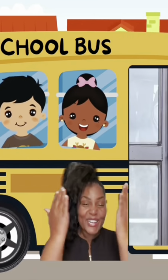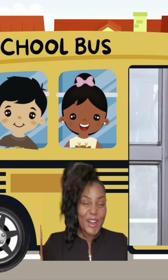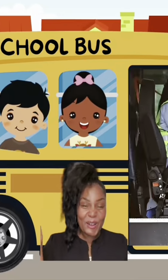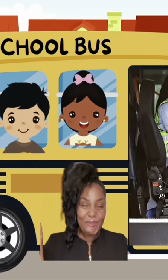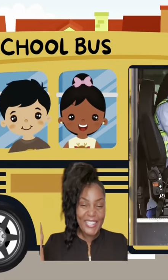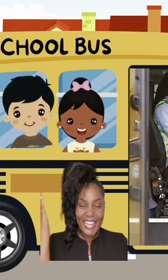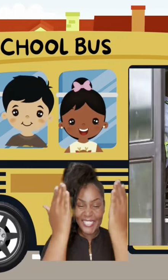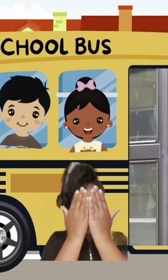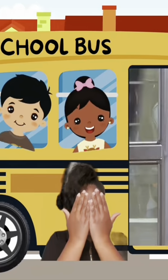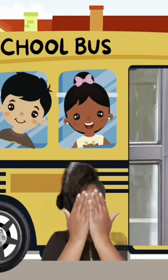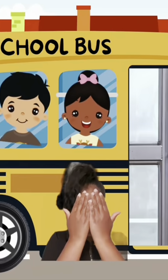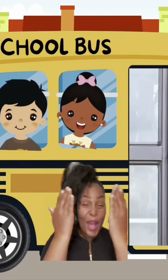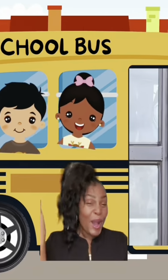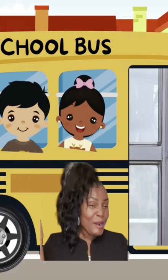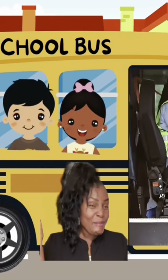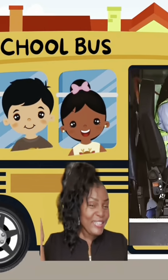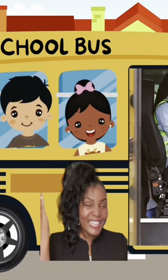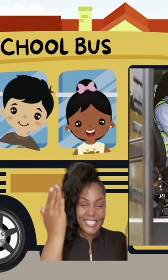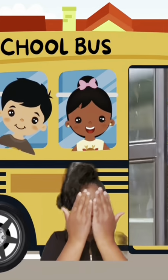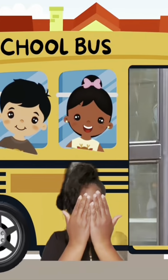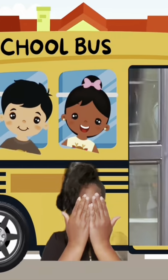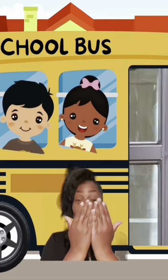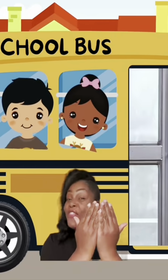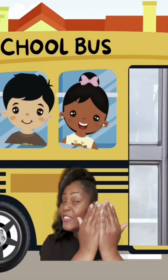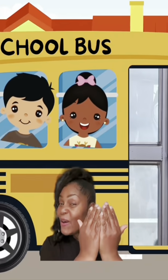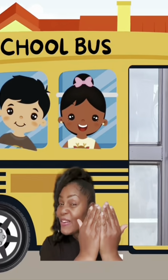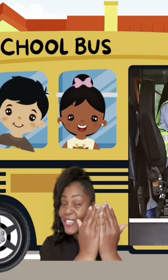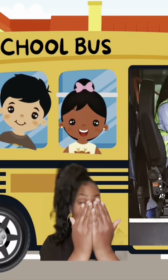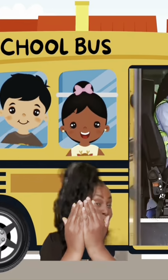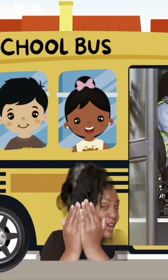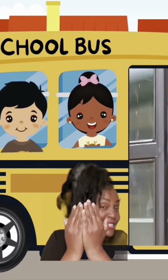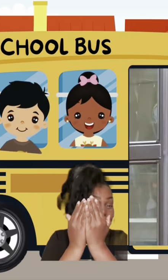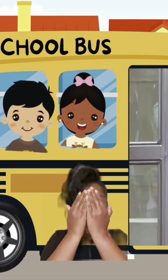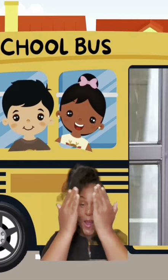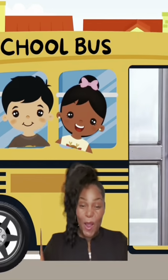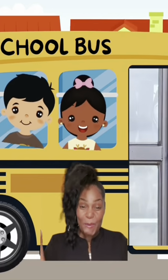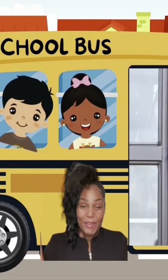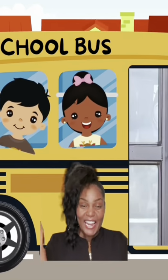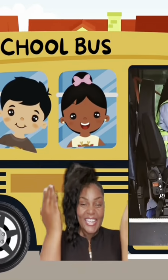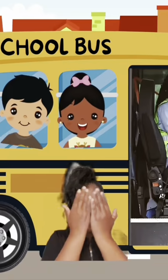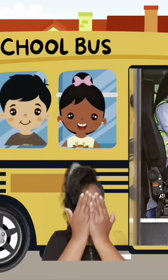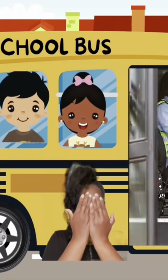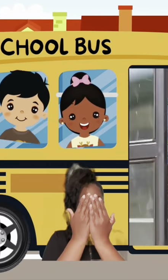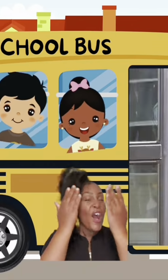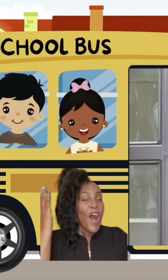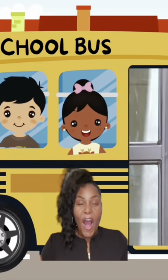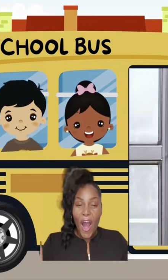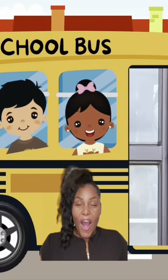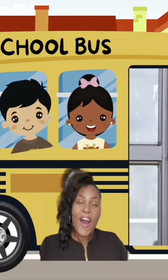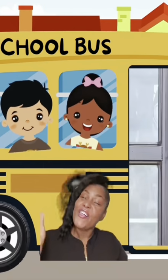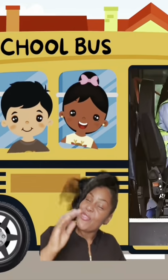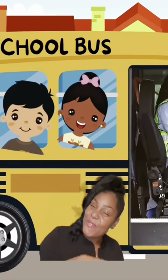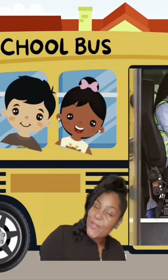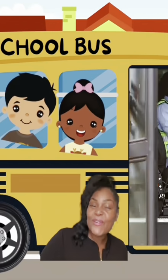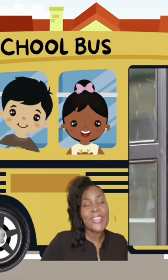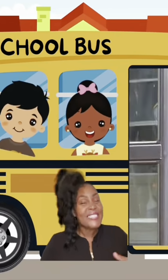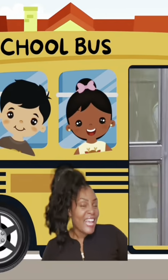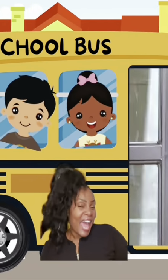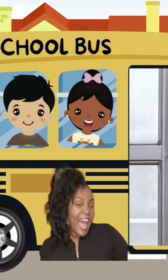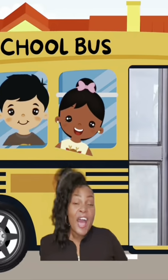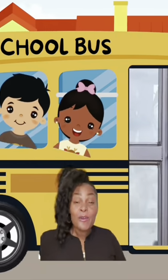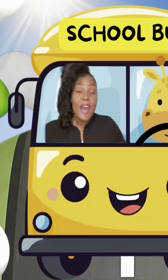shut, open and shut, open and shut. The doors on the bus go open and shut all